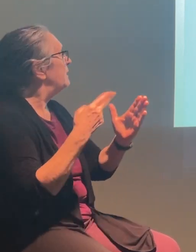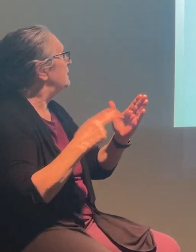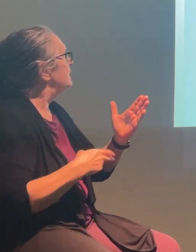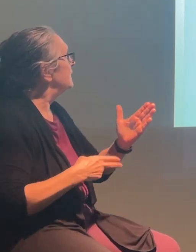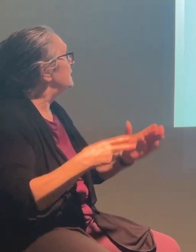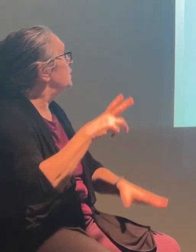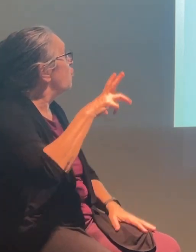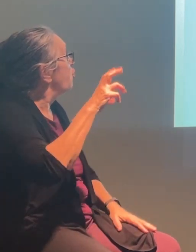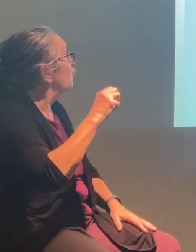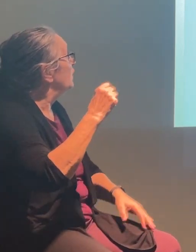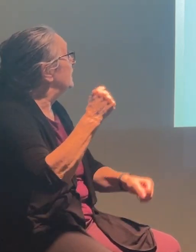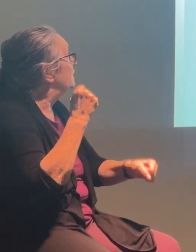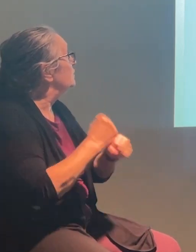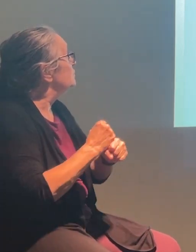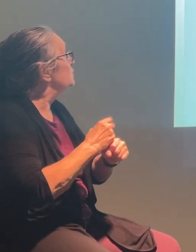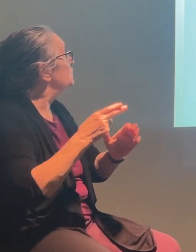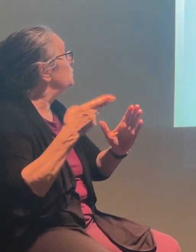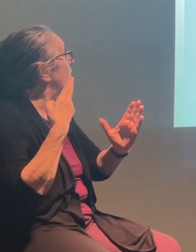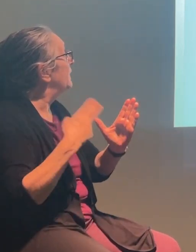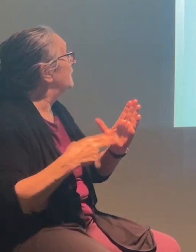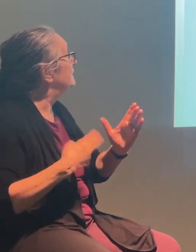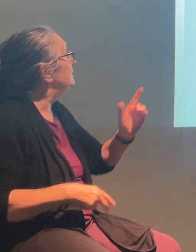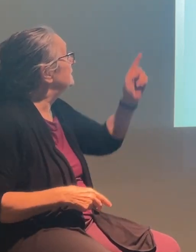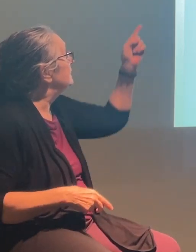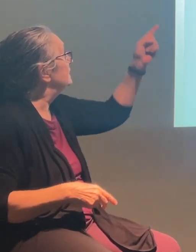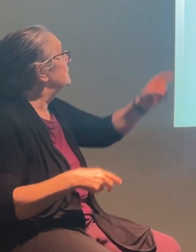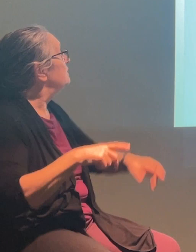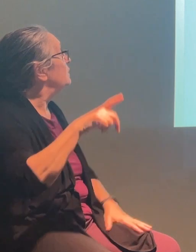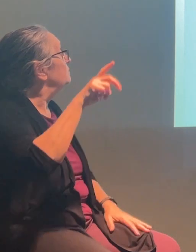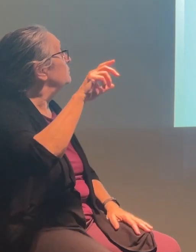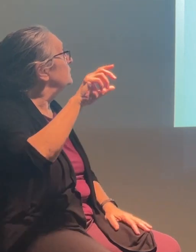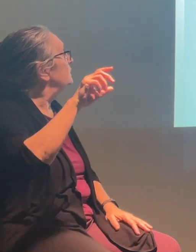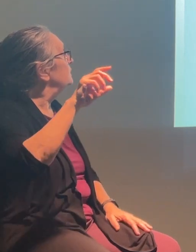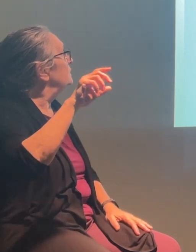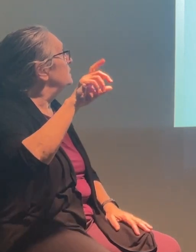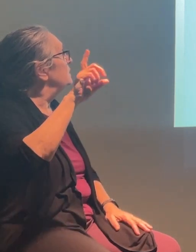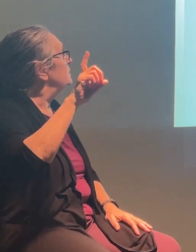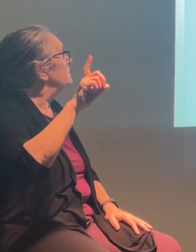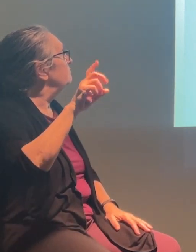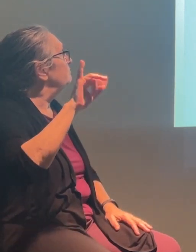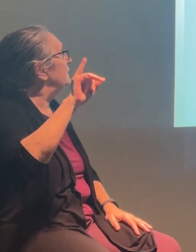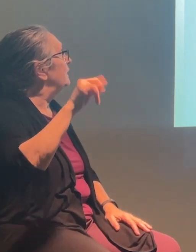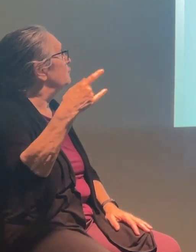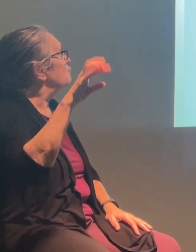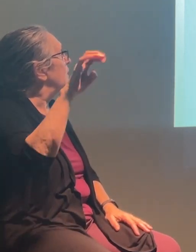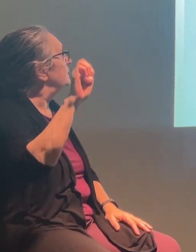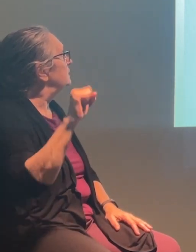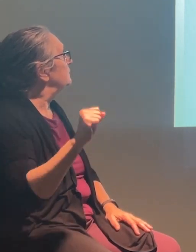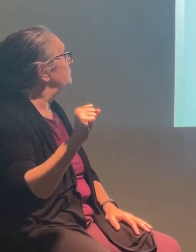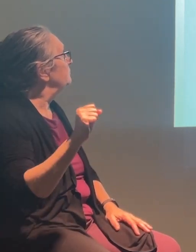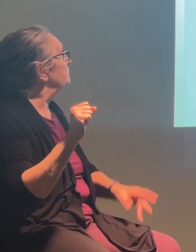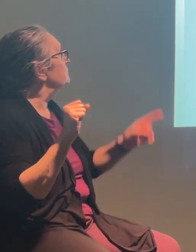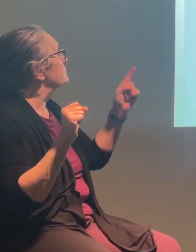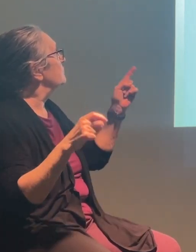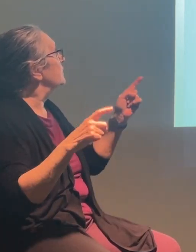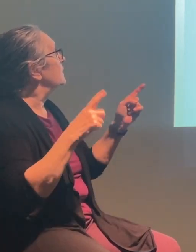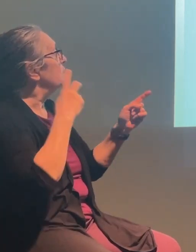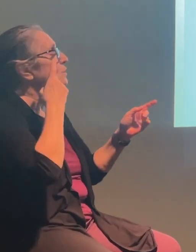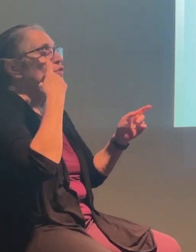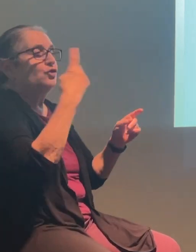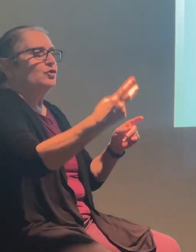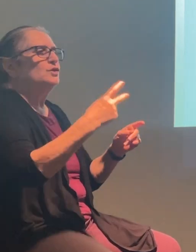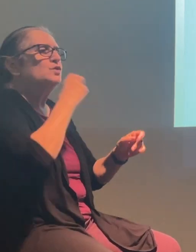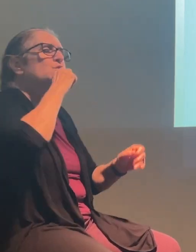it. And if you look at it, neoclassicism, also a caryatide, if you look back to